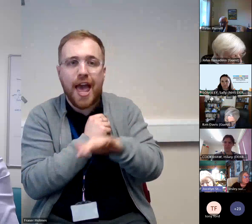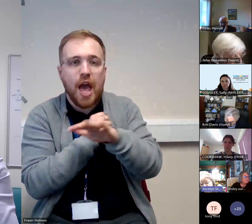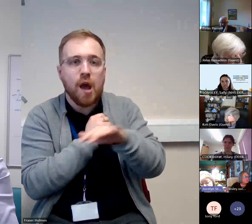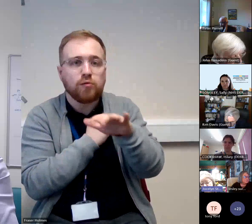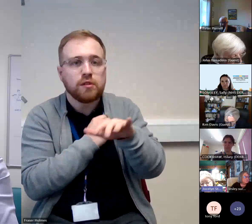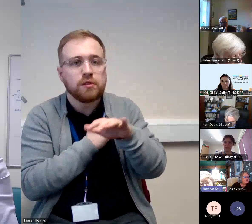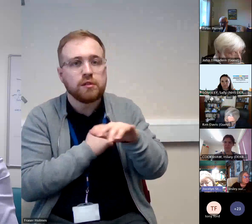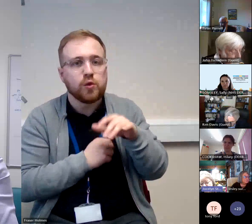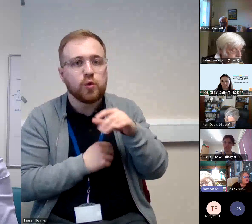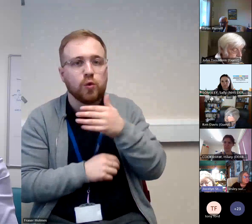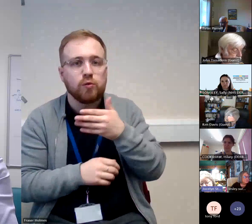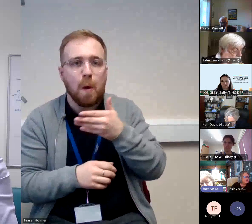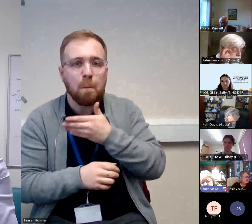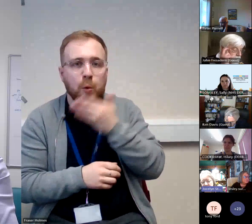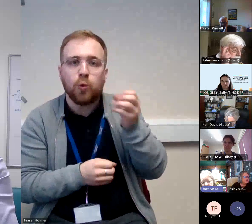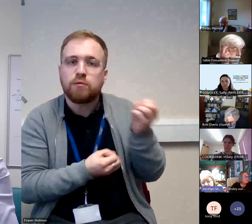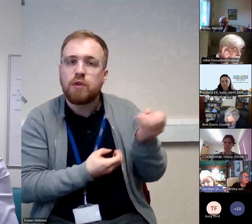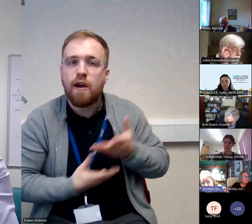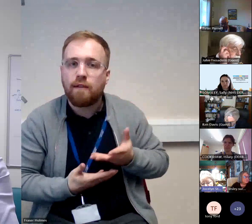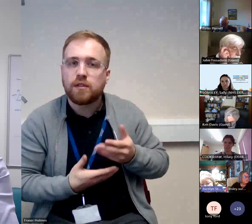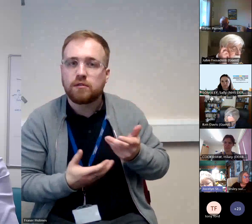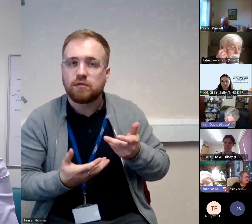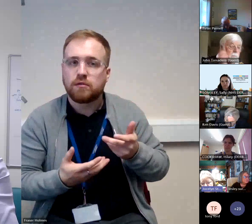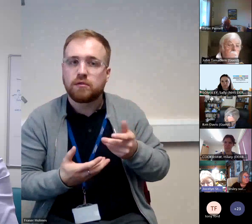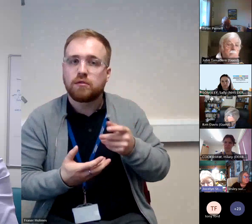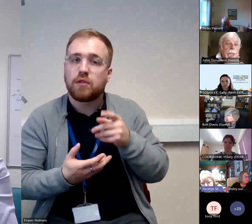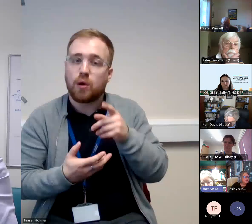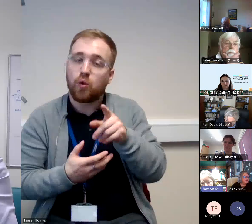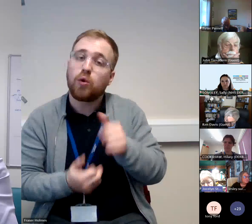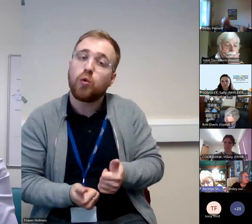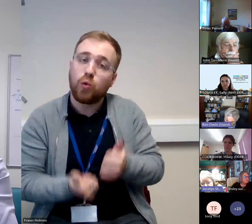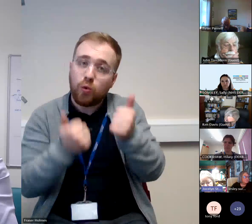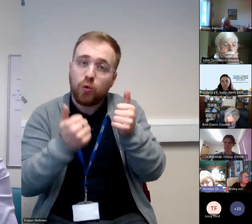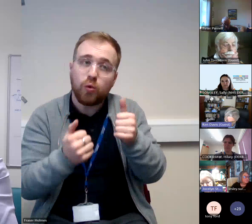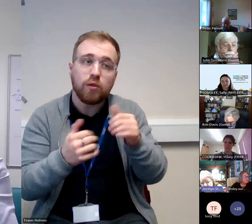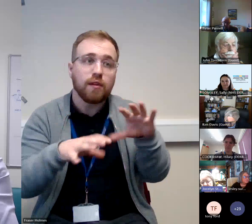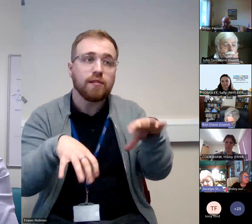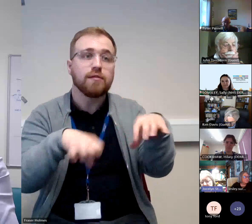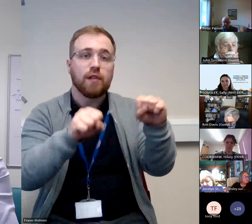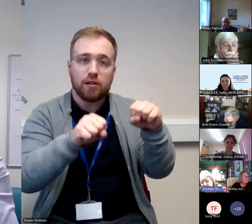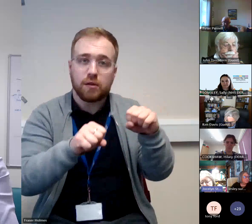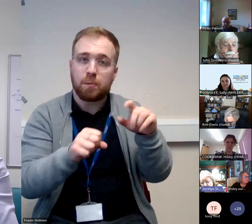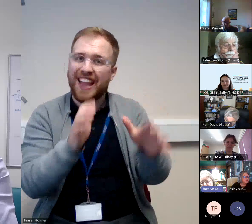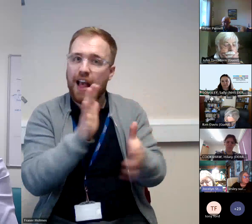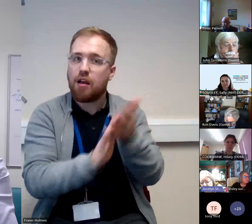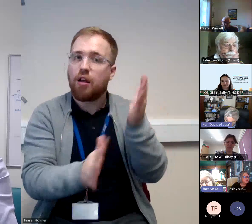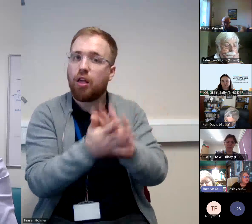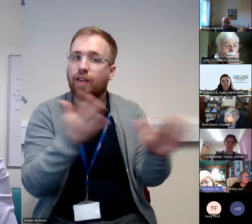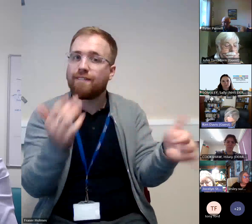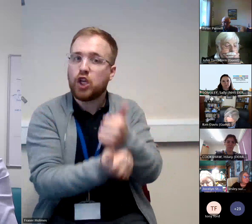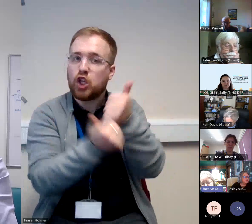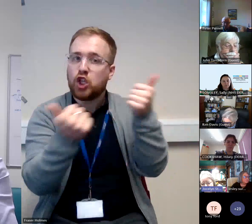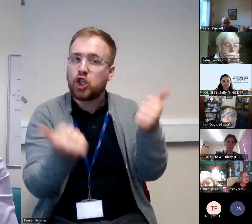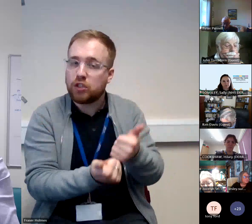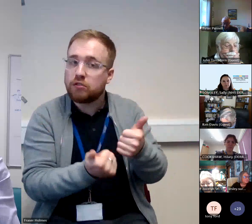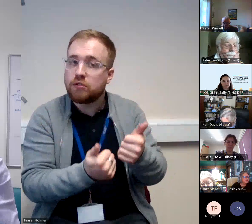services. So I was just wondering if it's great that it's up and running, but is that a done deal? Is that as good as it